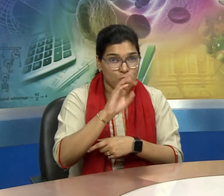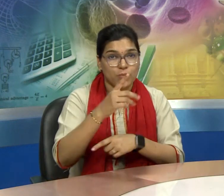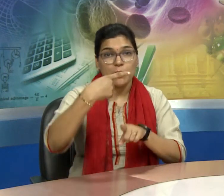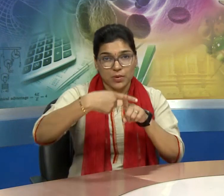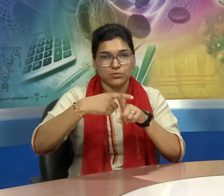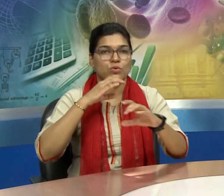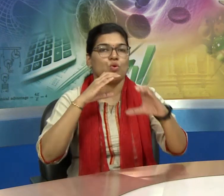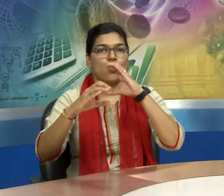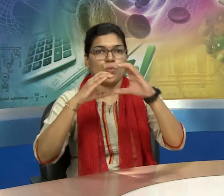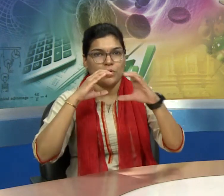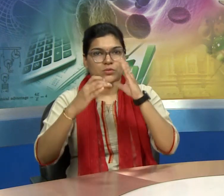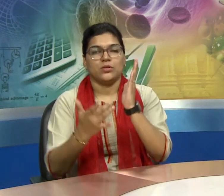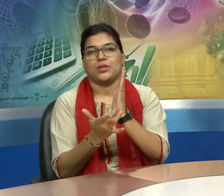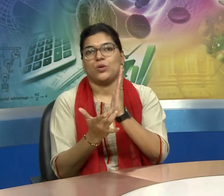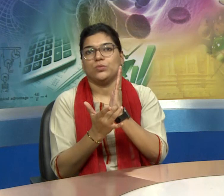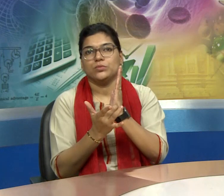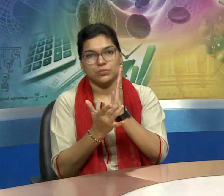In short, we call it as ICT.